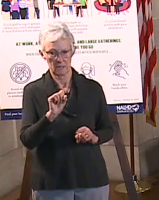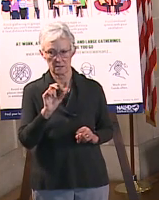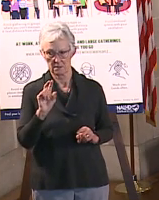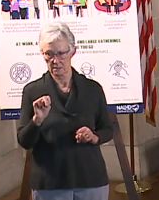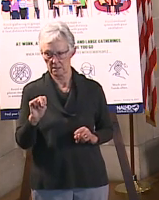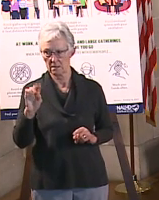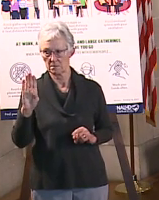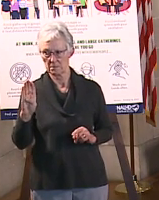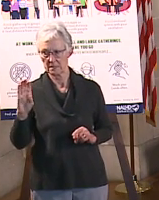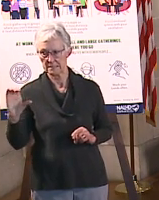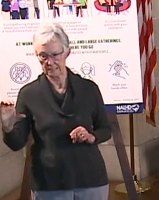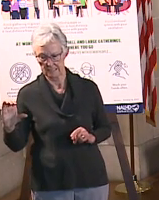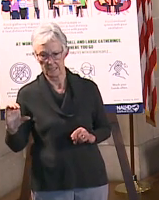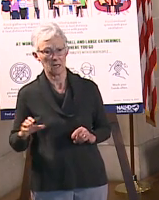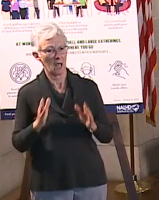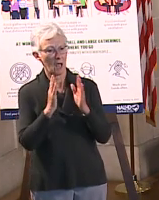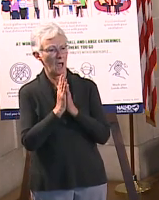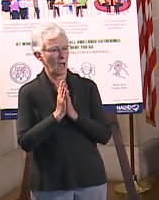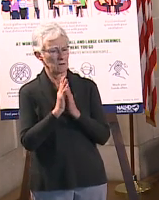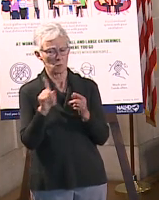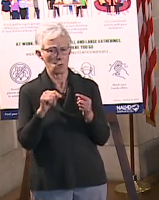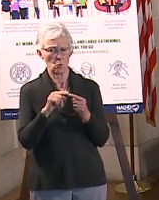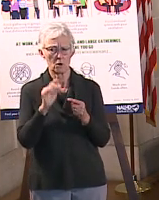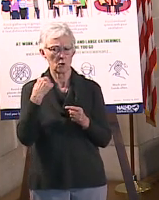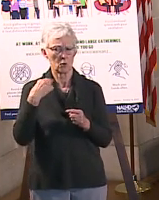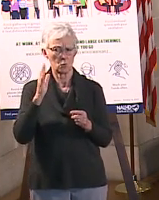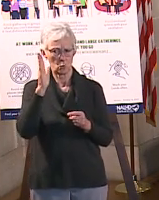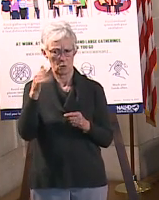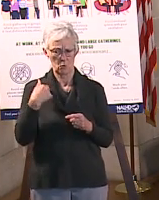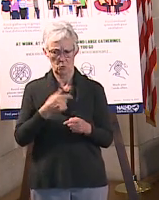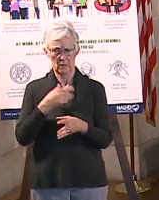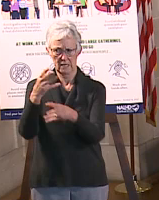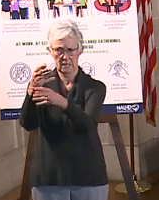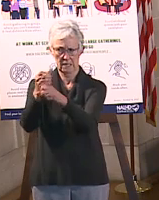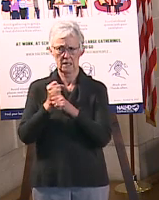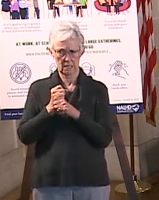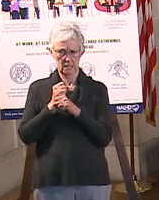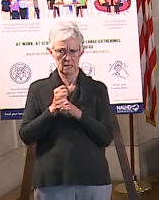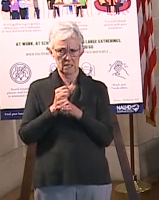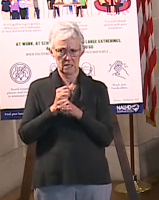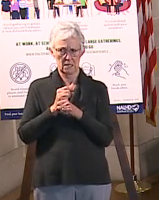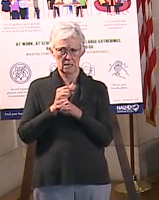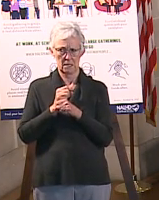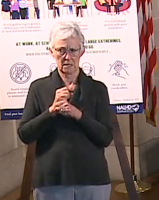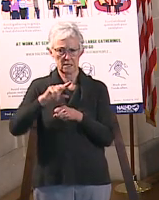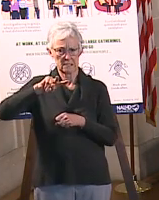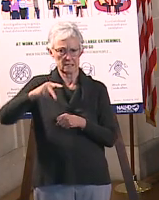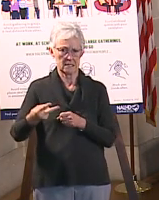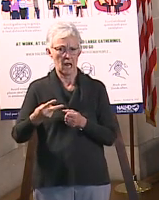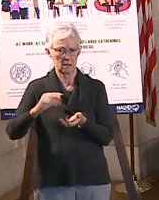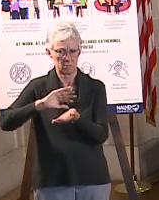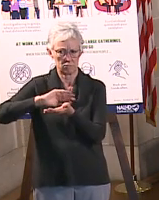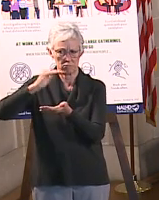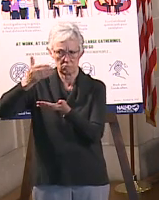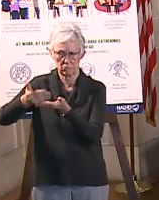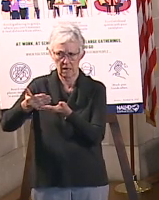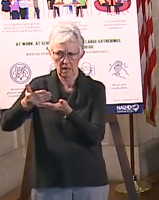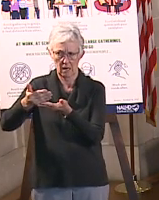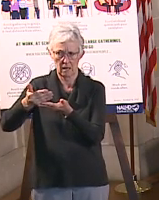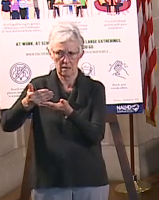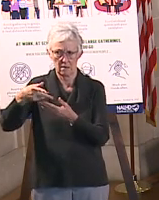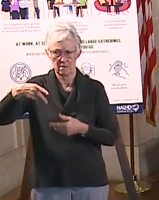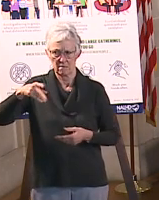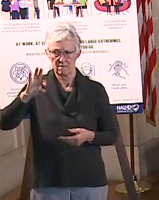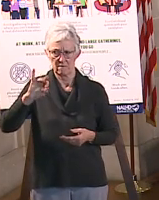next round of Pfizer vaccine, and then also when the second vaccine is coming? Is that two different questions? Just basically when